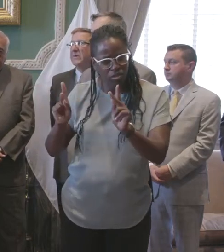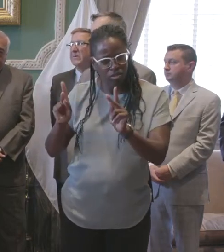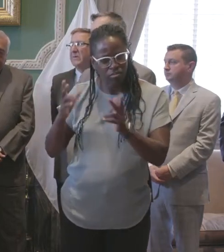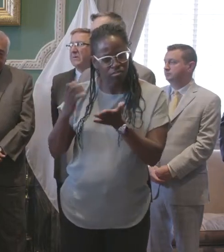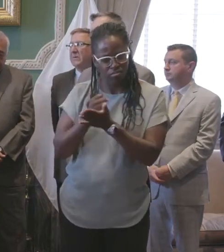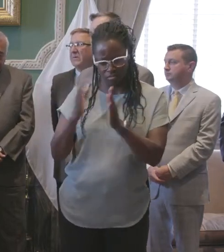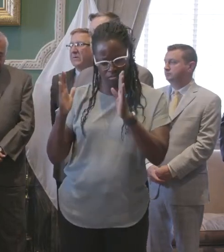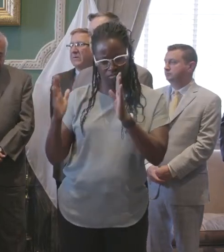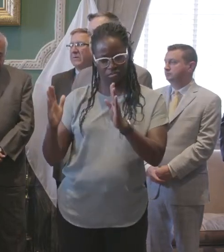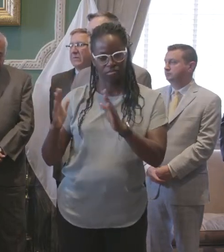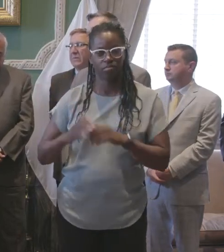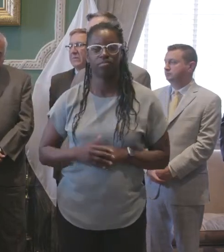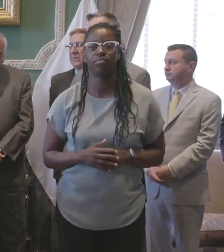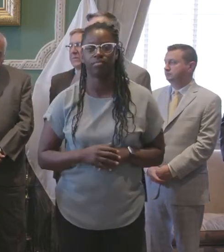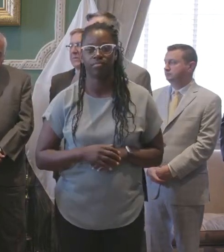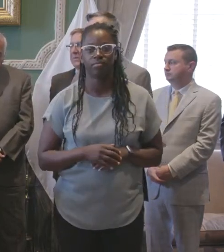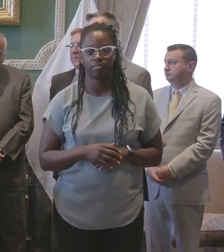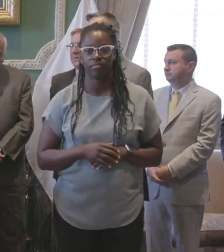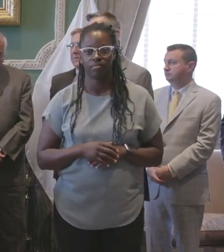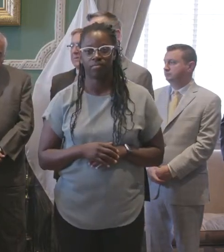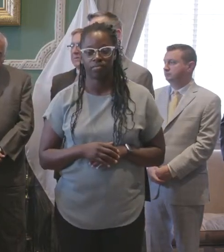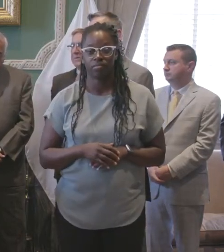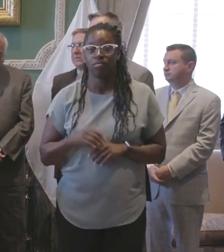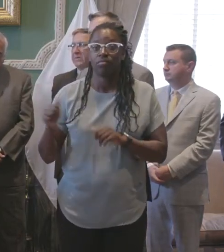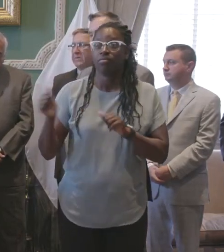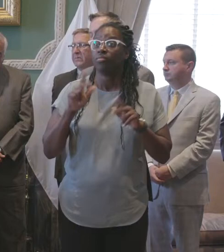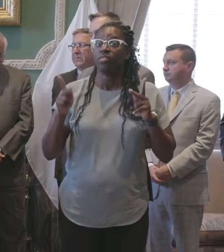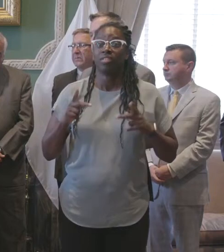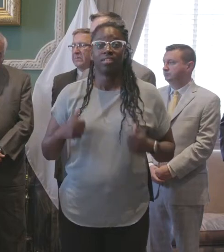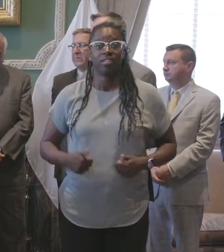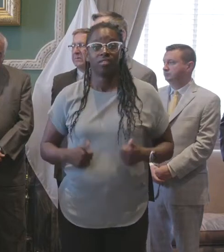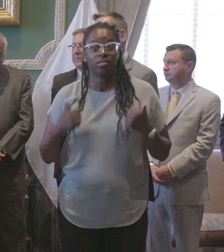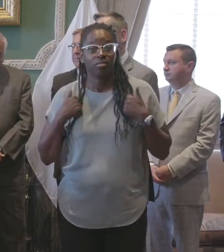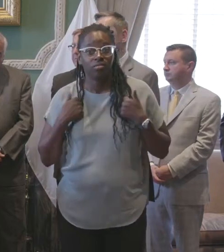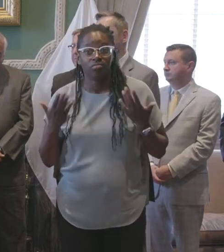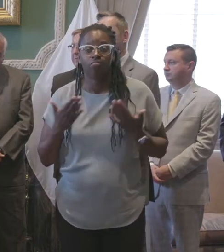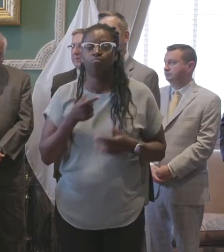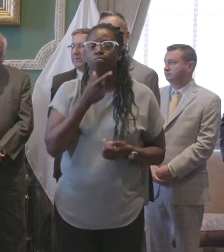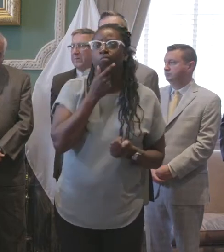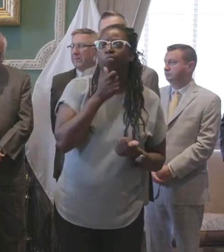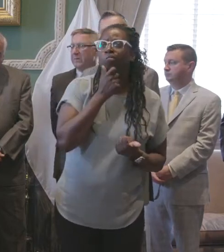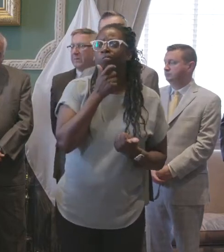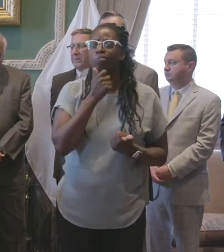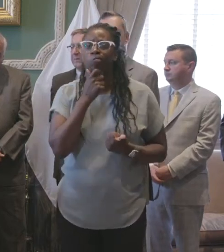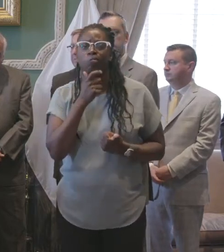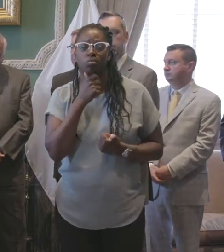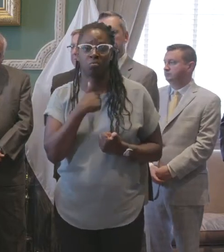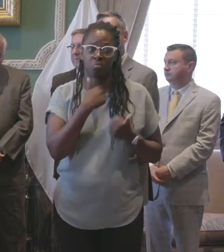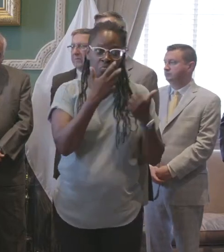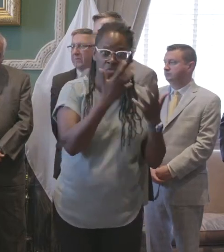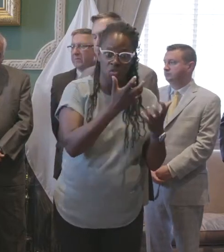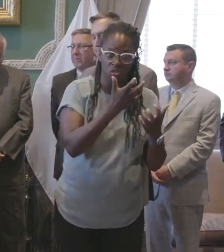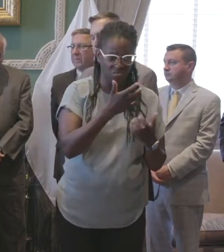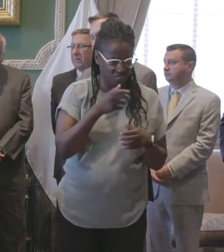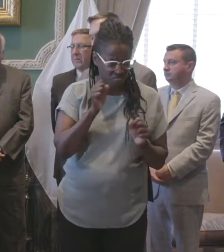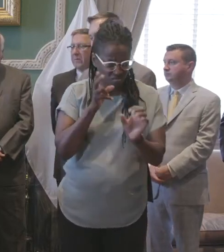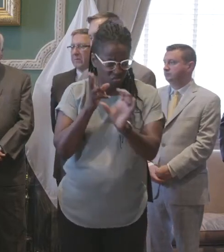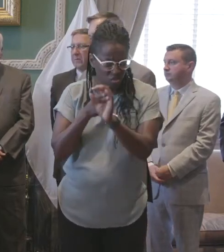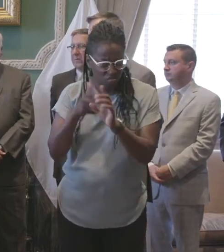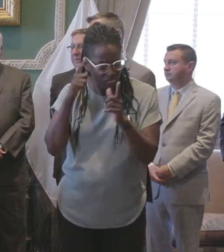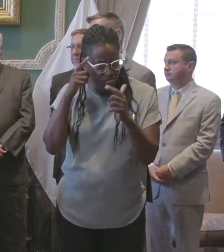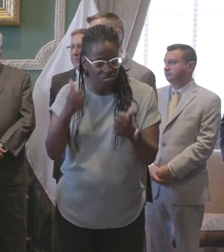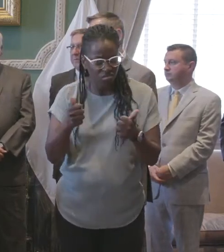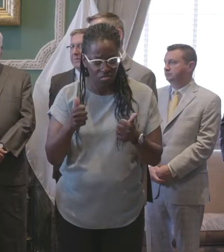any resident who wants them, because every resident deserves them. And our Commonwealth is